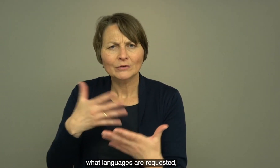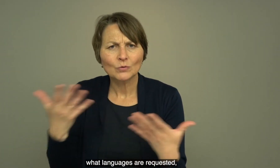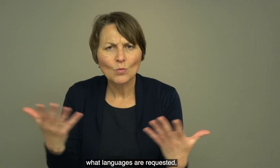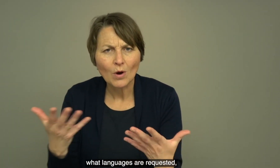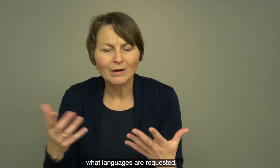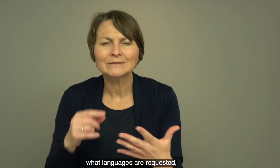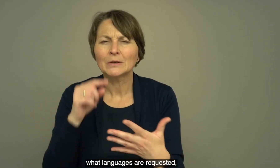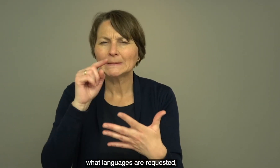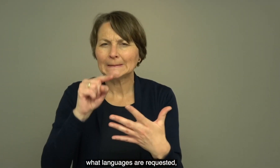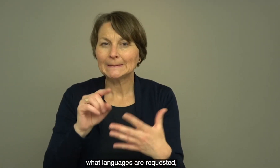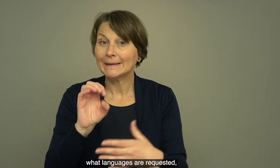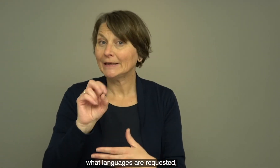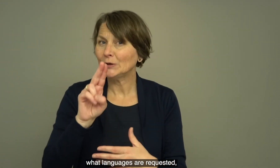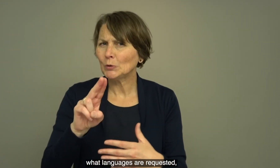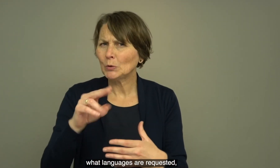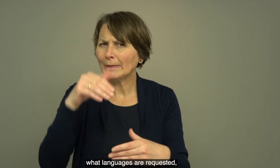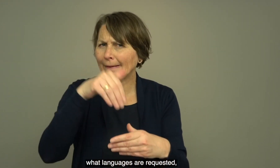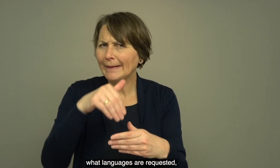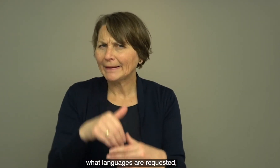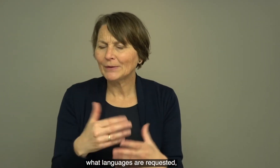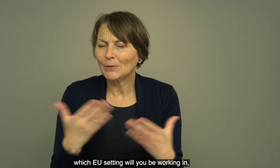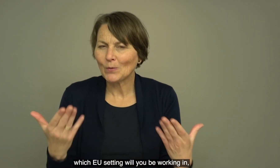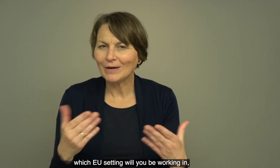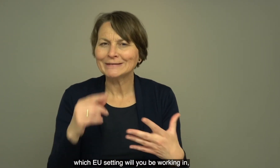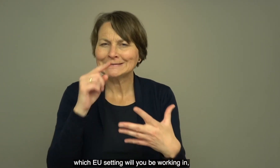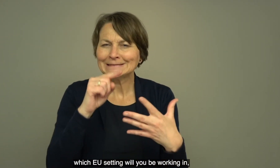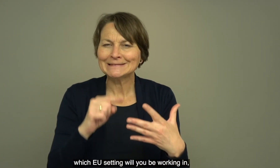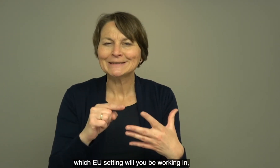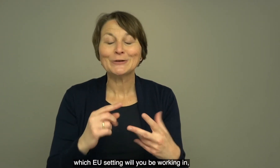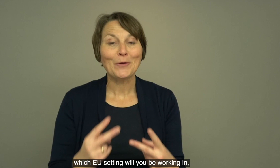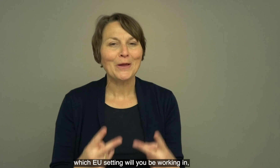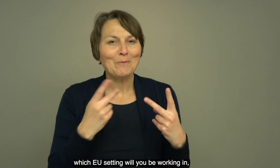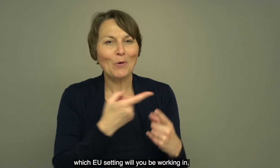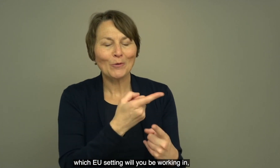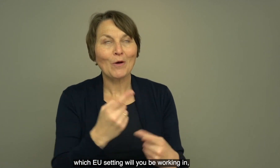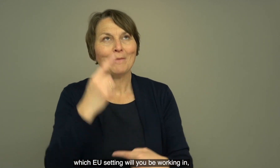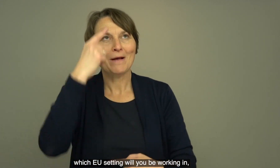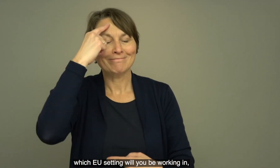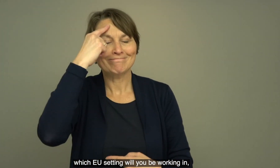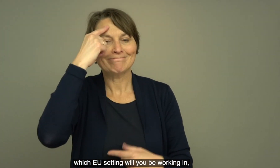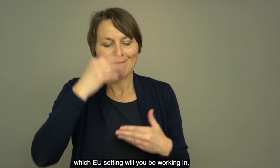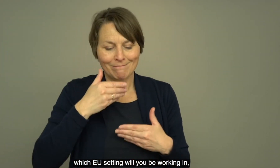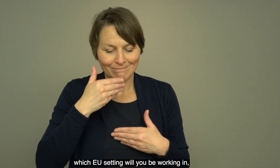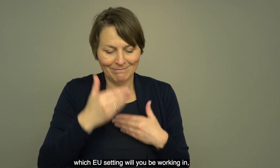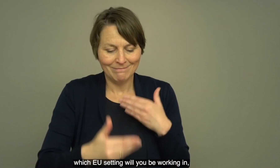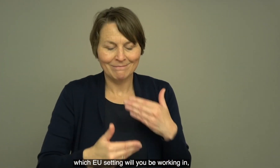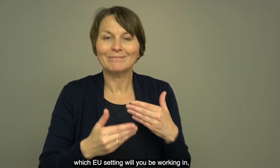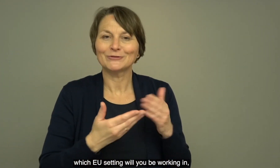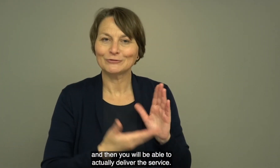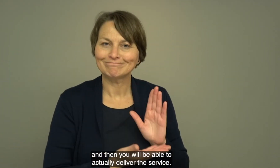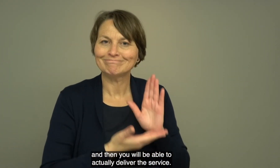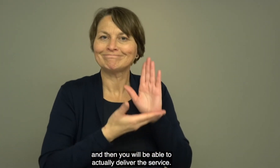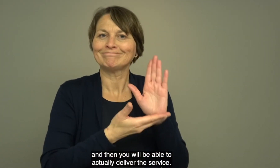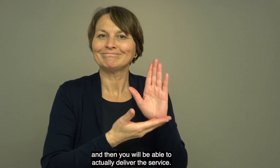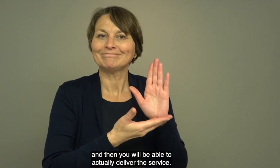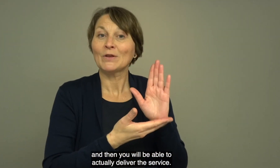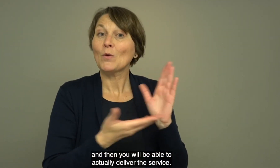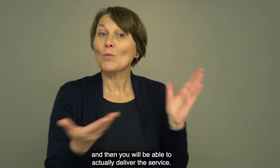What languages are requested? Which EU setting will you be working in? And then you will be able